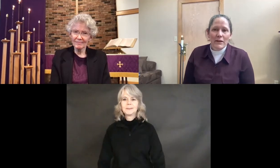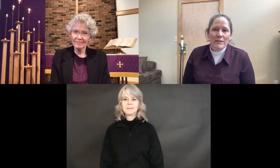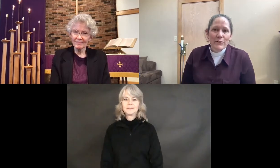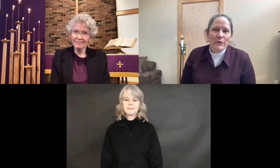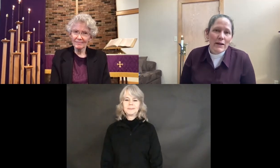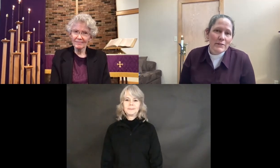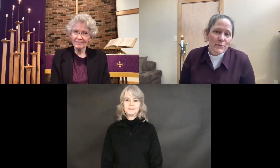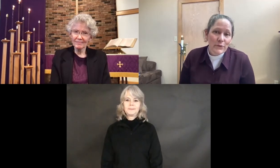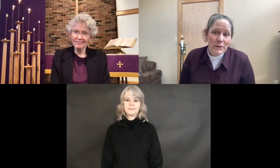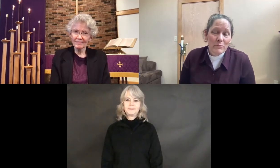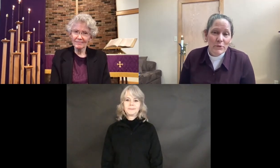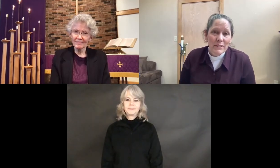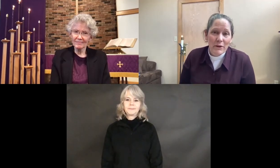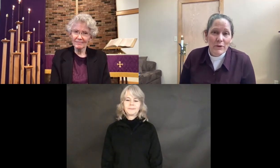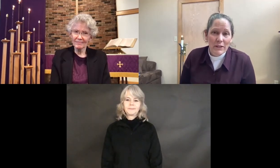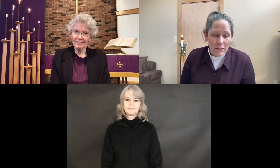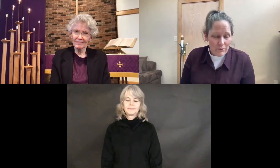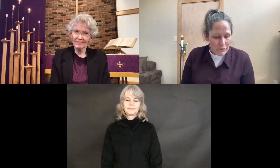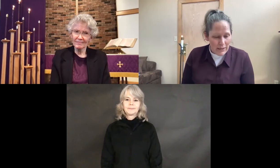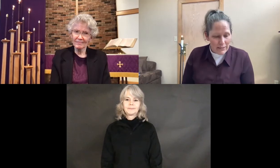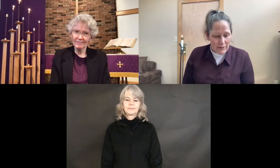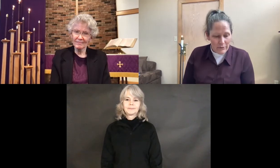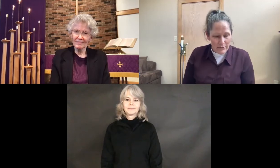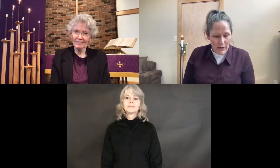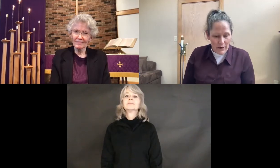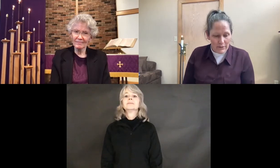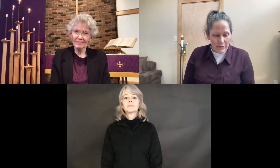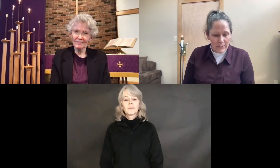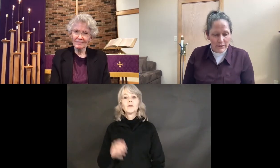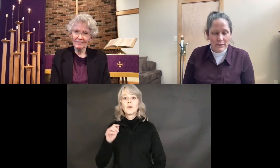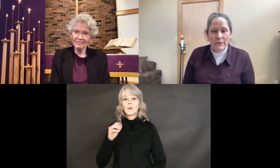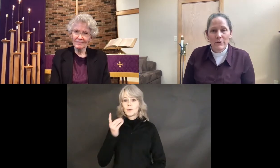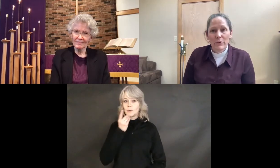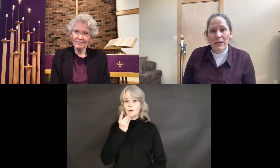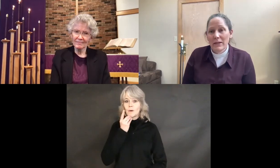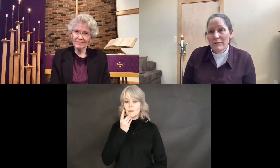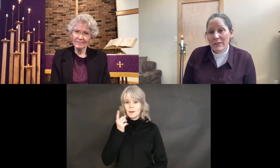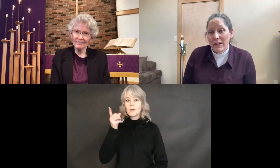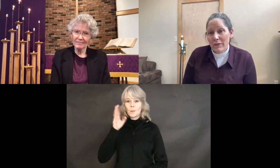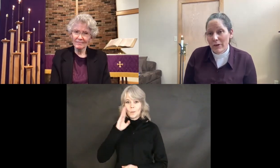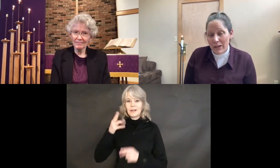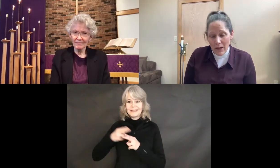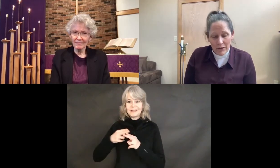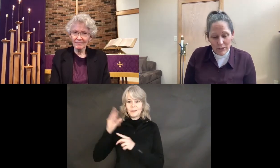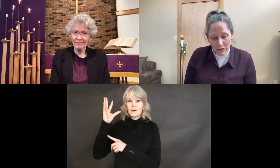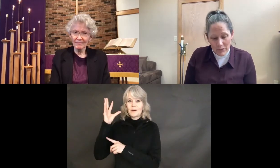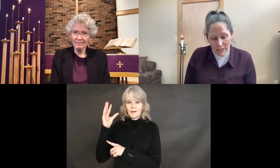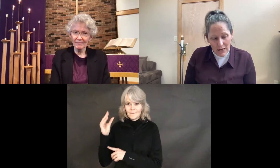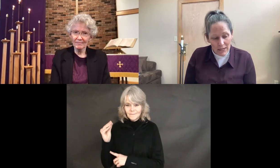And so as Dorothy puts out another light on those candles, we together acknowledge our mistakes